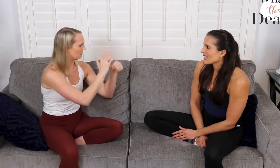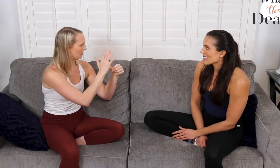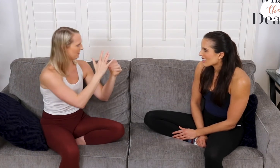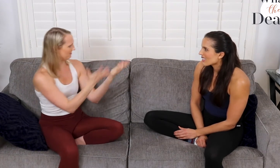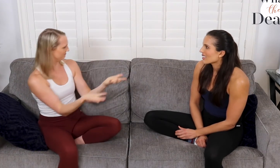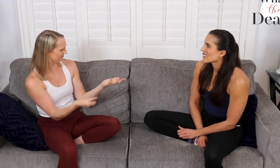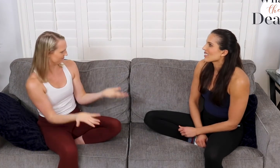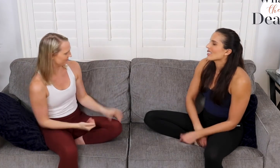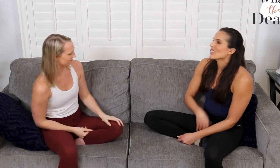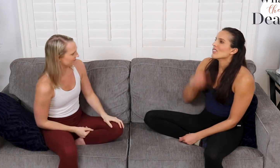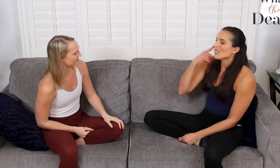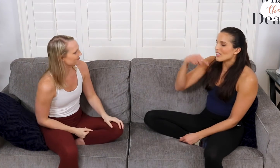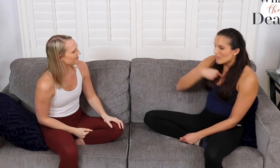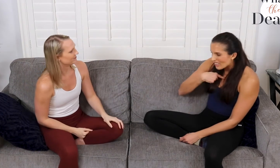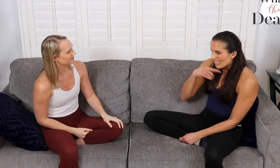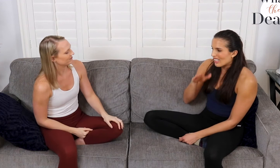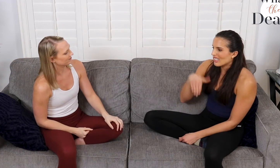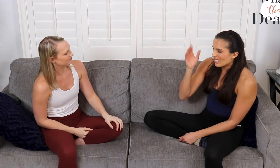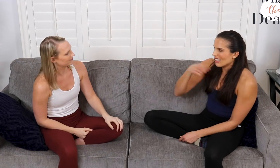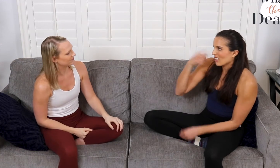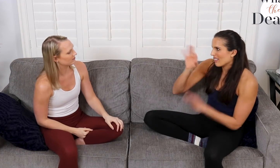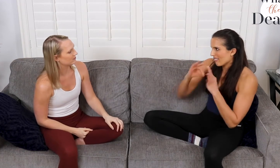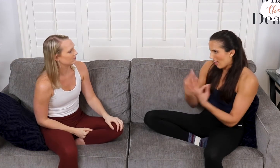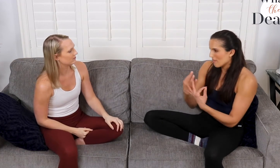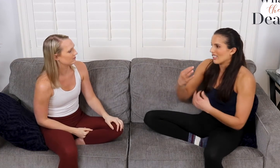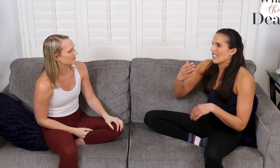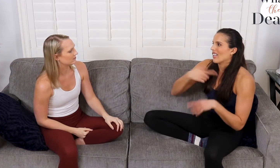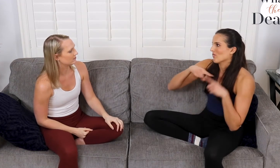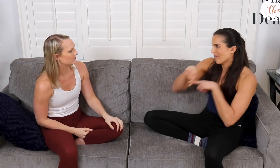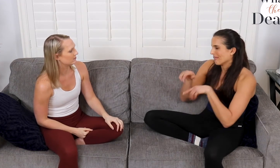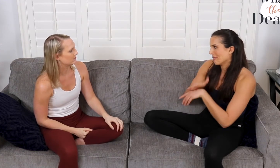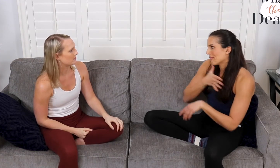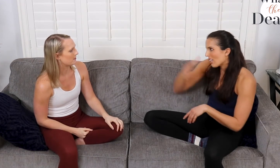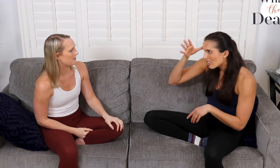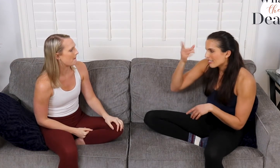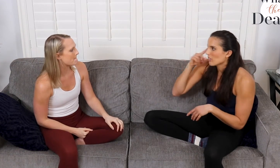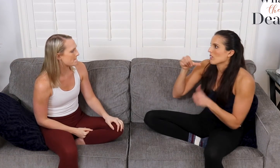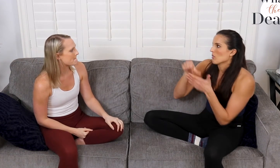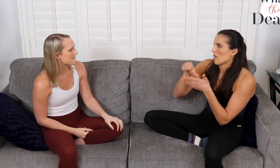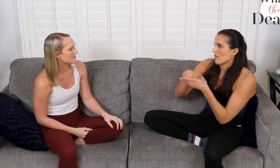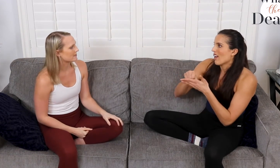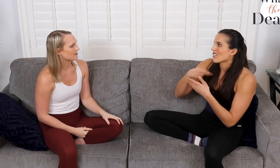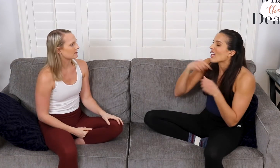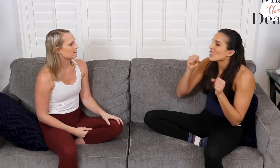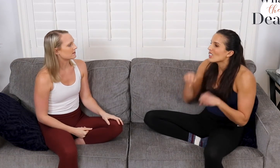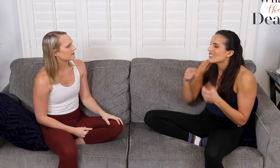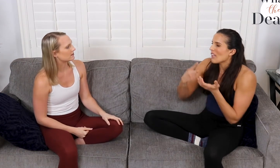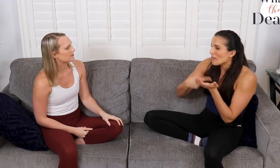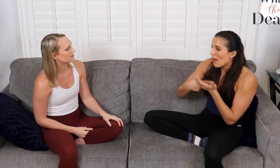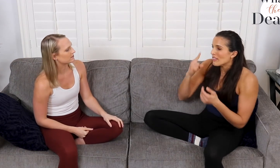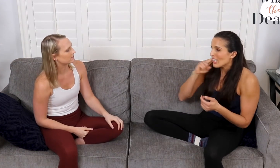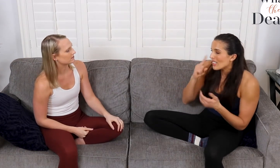so cranky? Oh, you heard the thunderstorm last night, huh? Or saying also in California, so we have earthquakes. And I actually